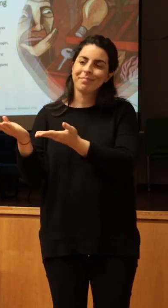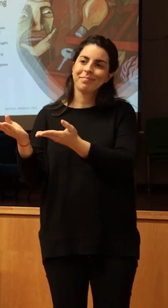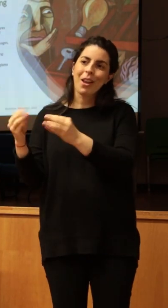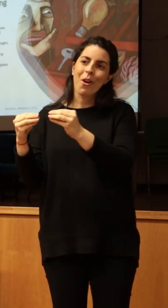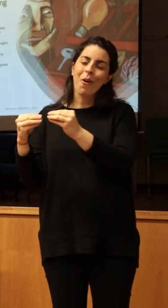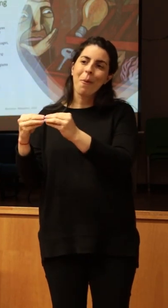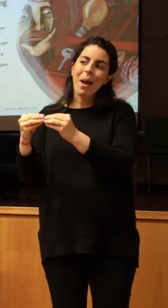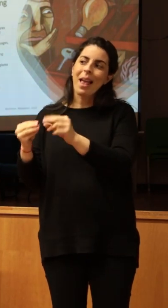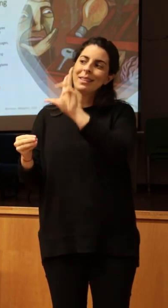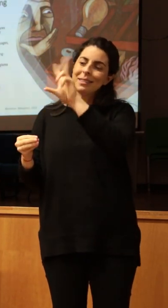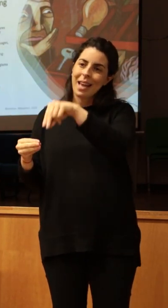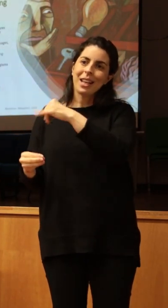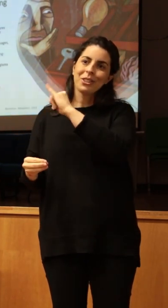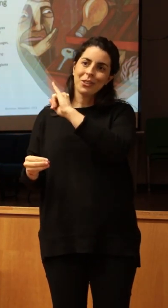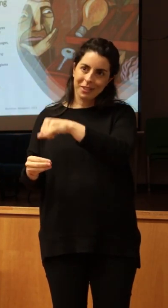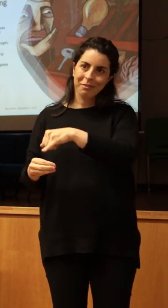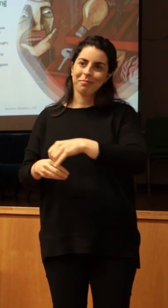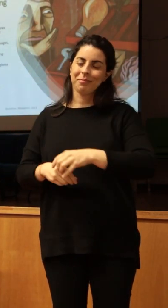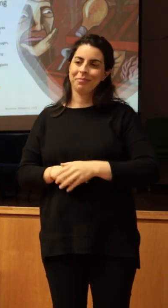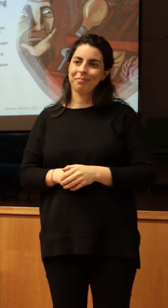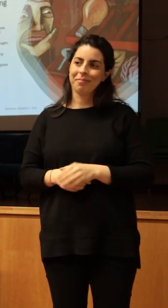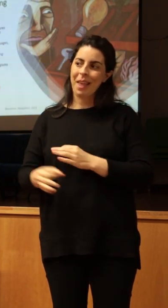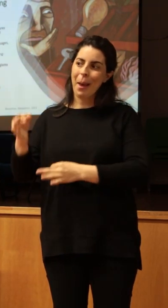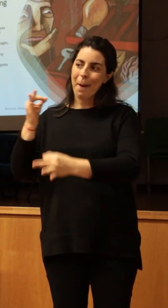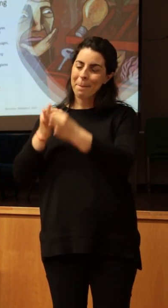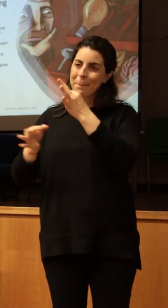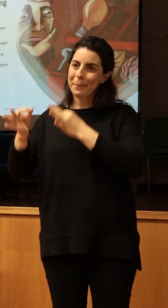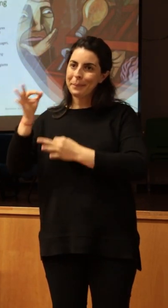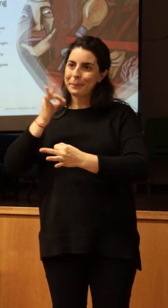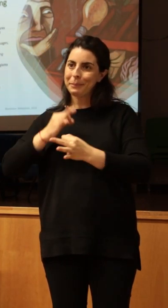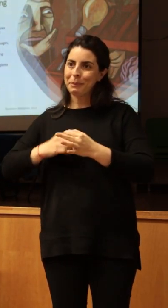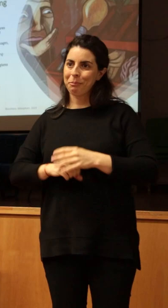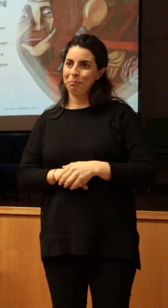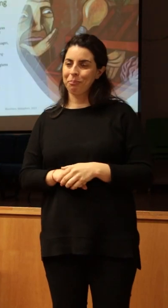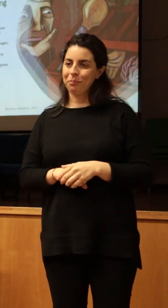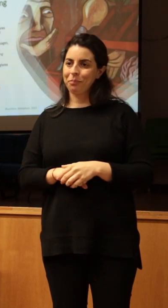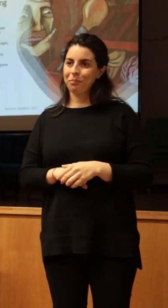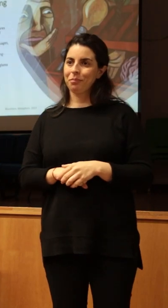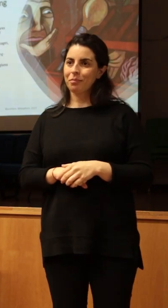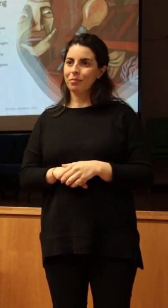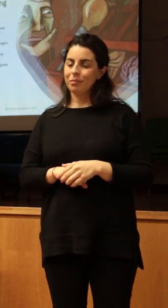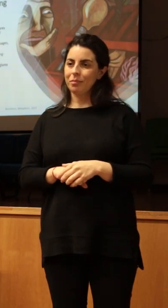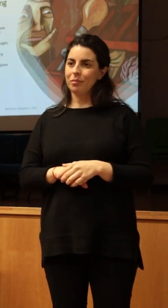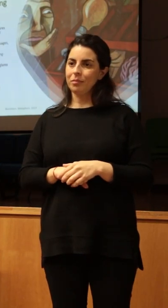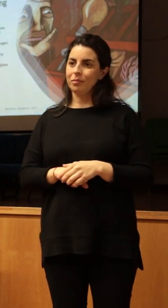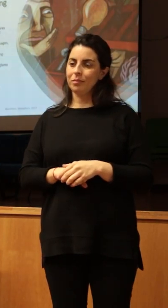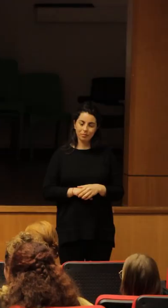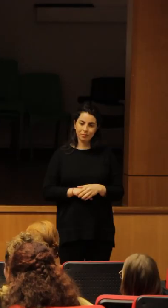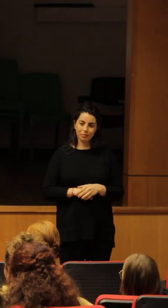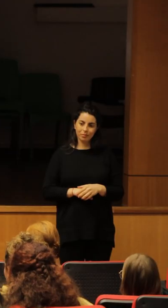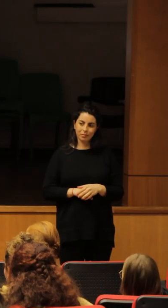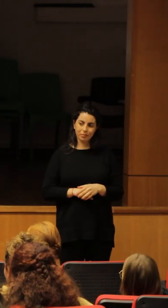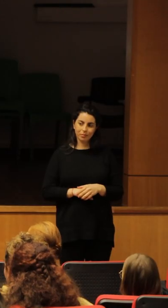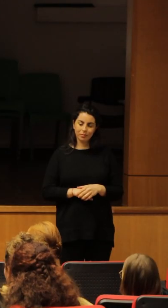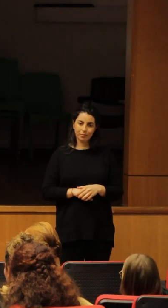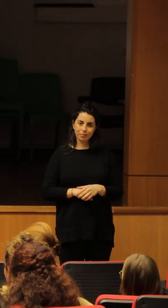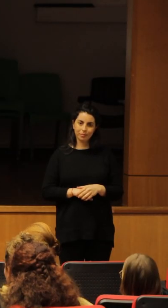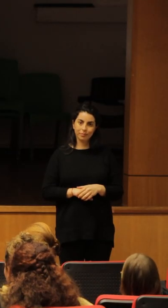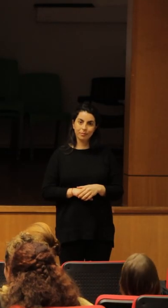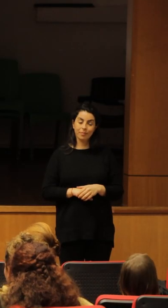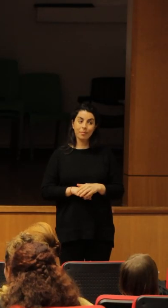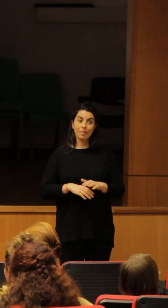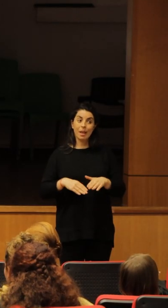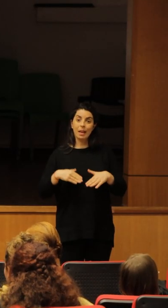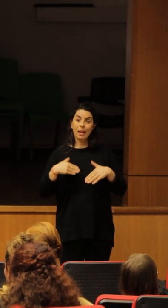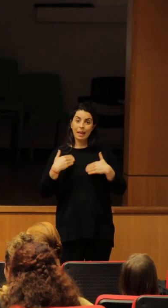razón. So, brain processes language by simulating it. Entonces,